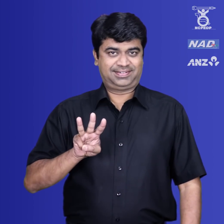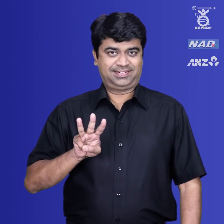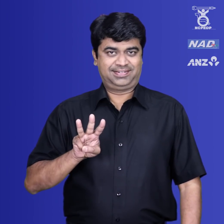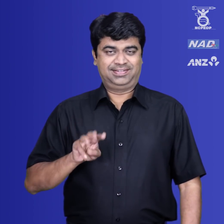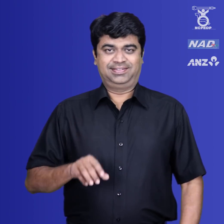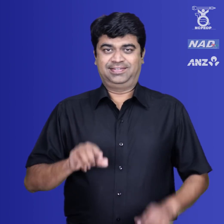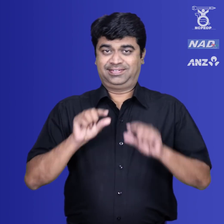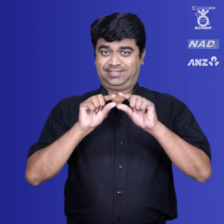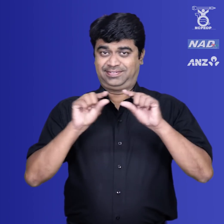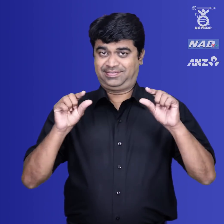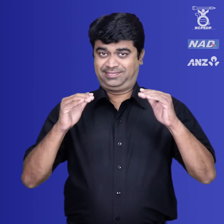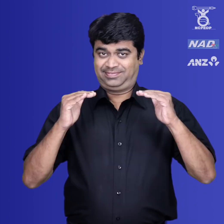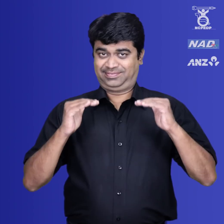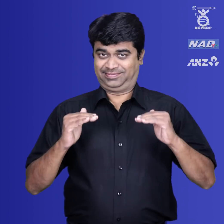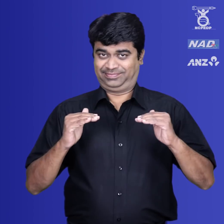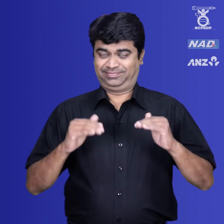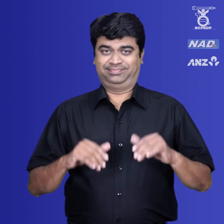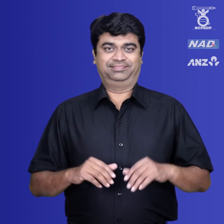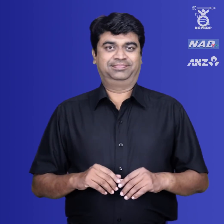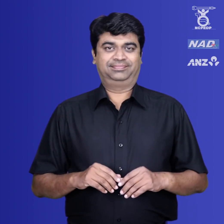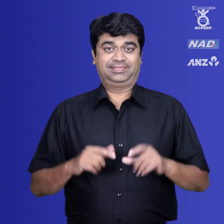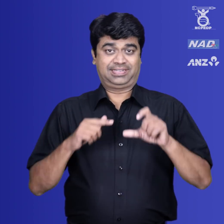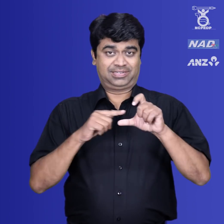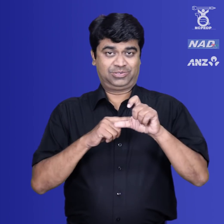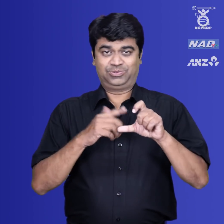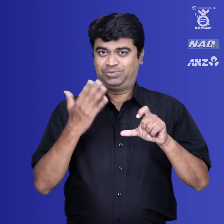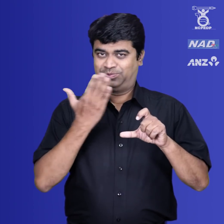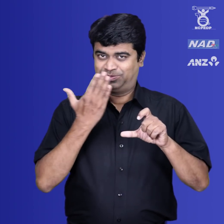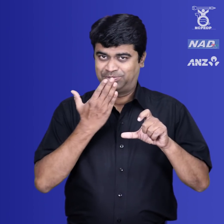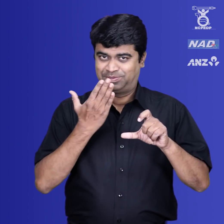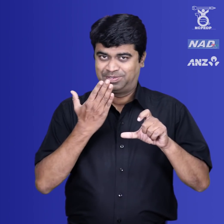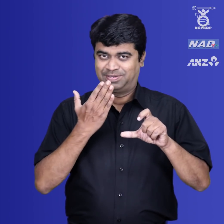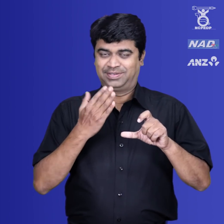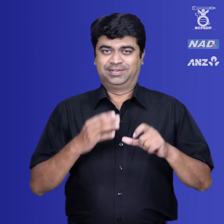Chapter 3 Education.